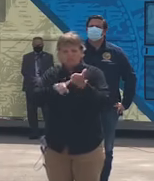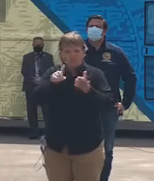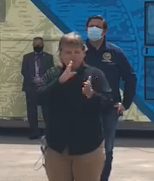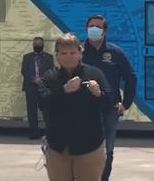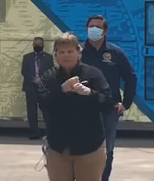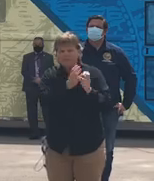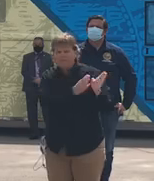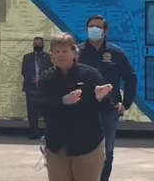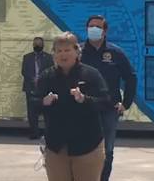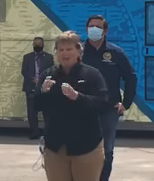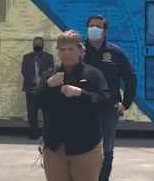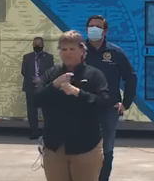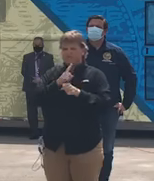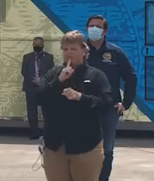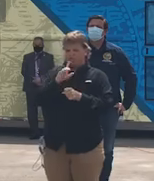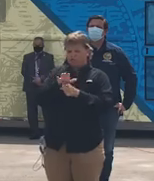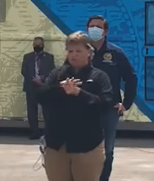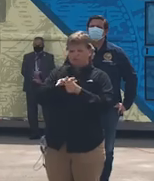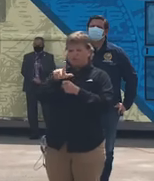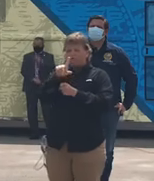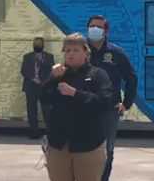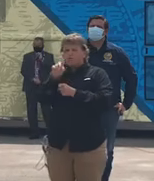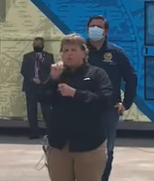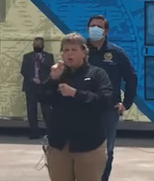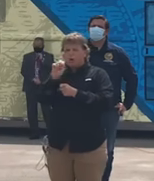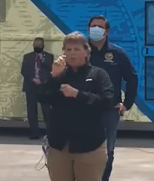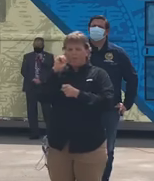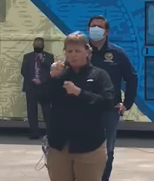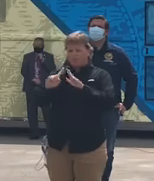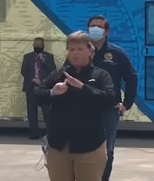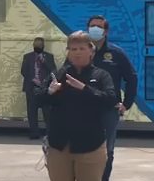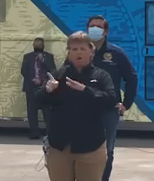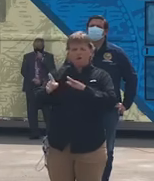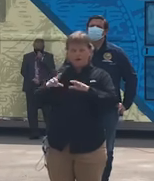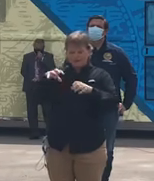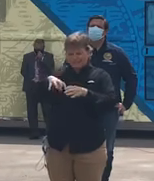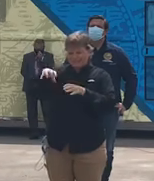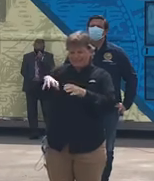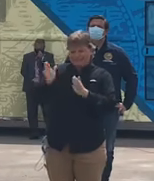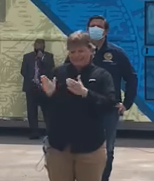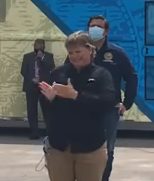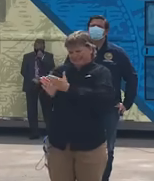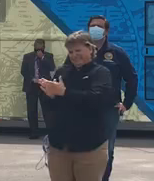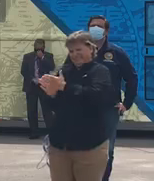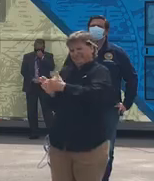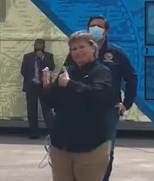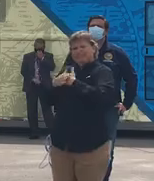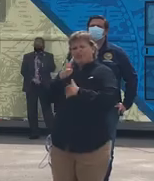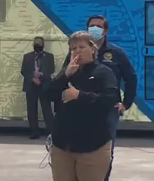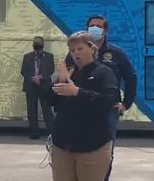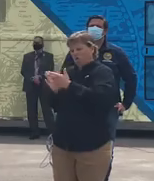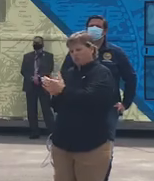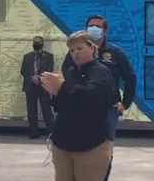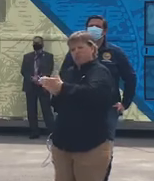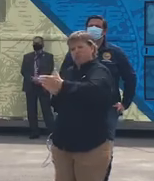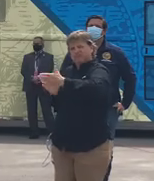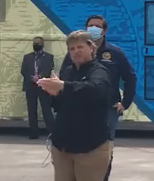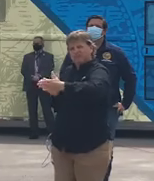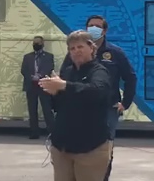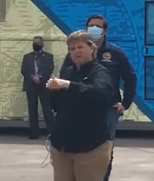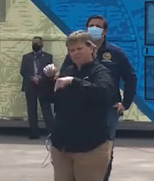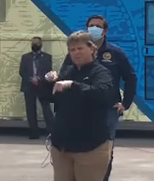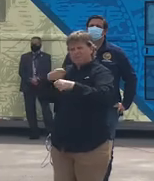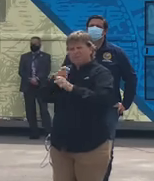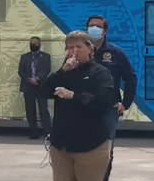zone you live in. But now also it's really know your home, know your zone. If your home was built, after 2002 and has up-to-date